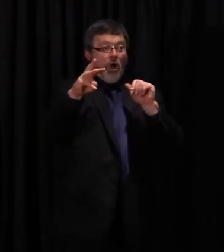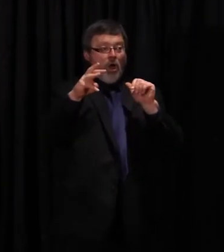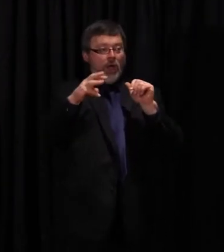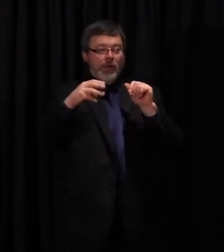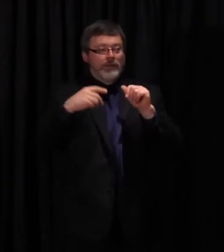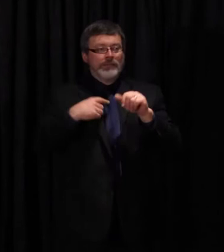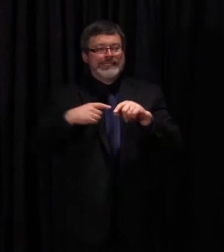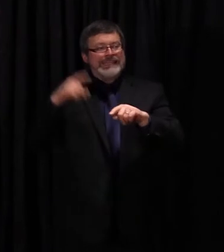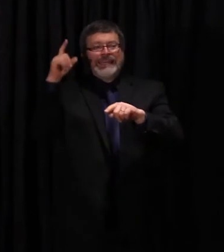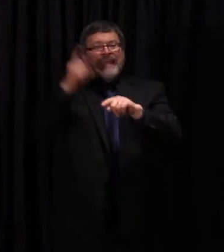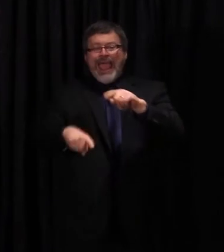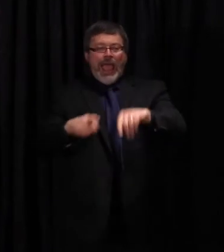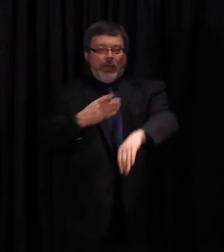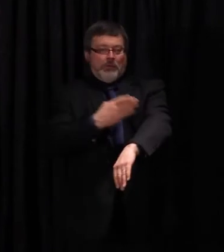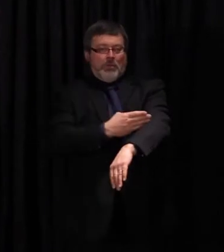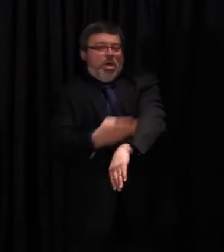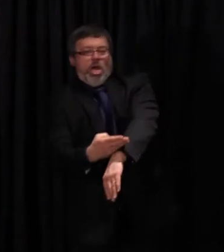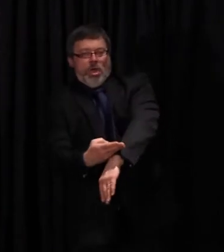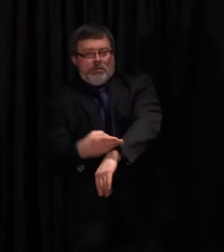worse.